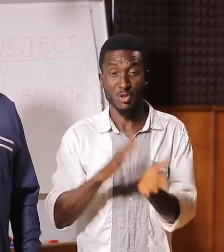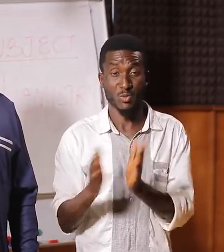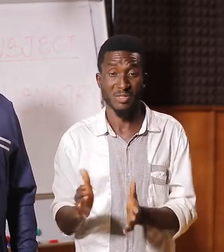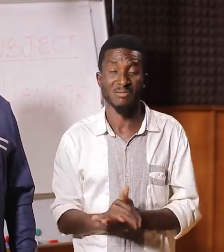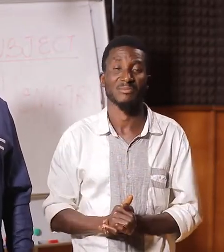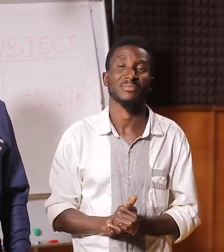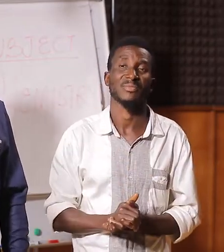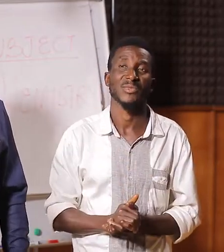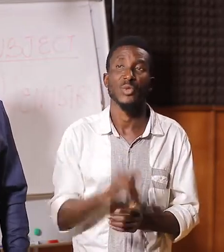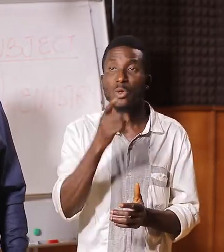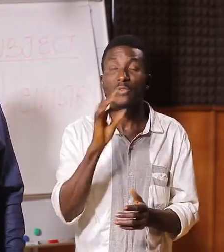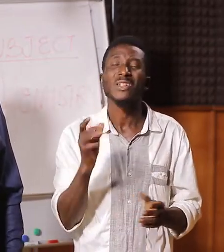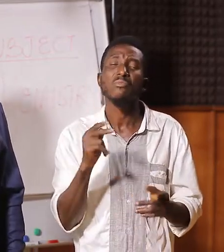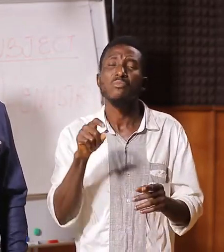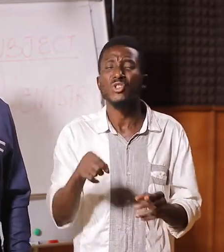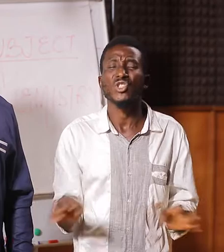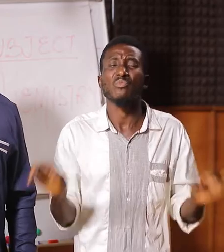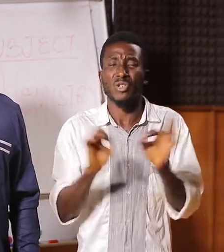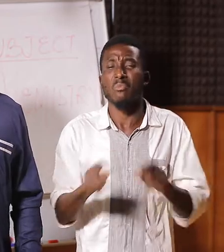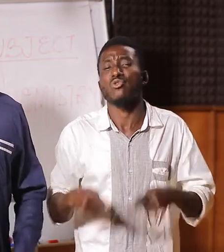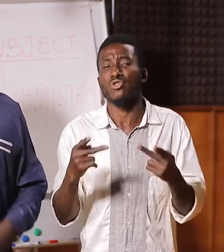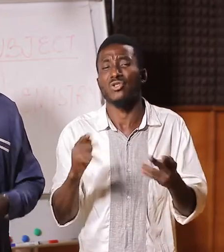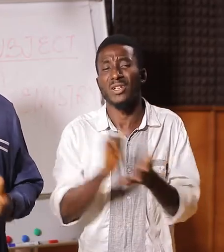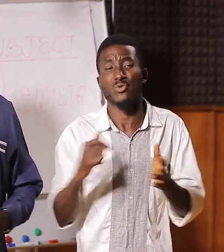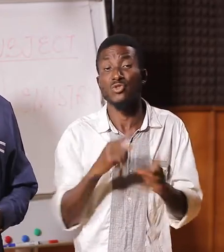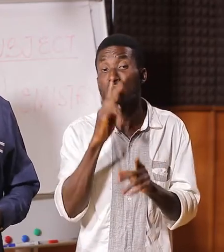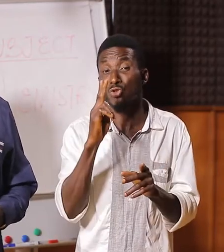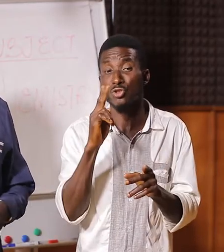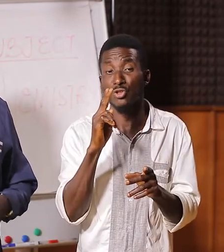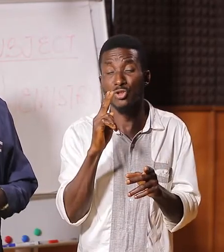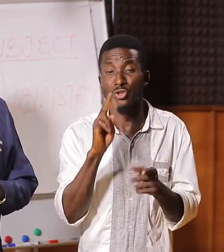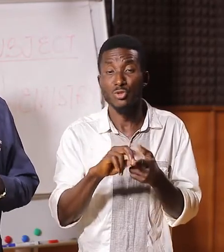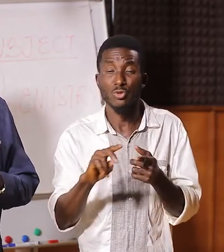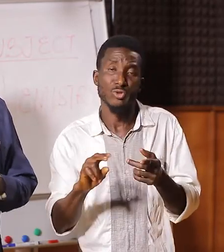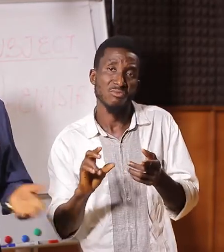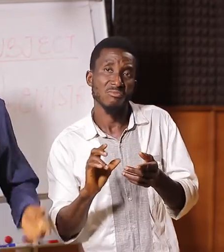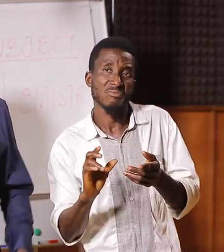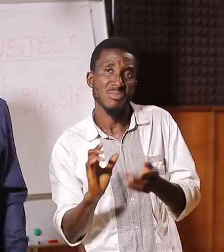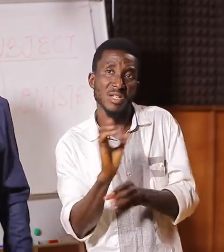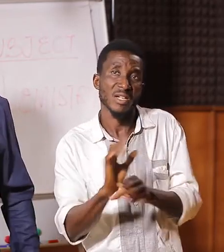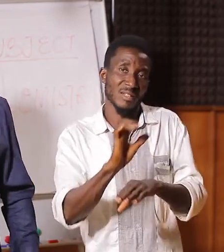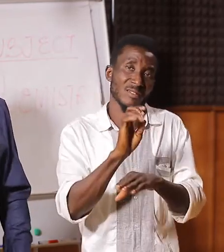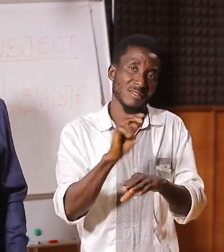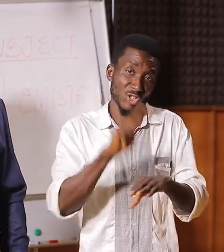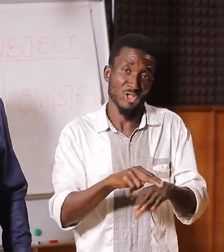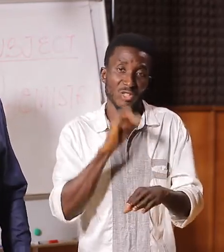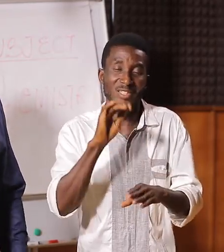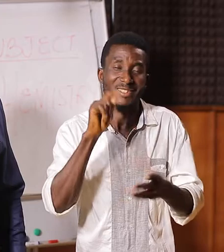student, one of the most important products that we use in recreating nature and make nature to use better is this